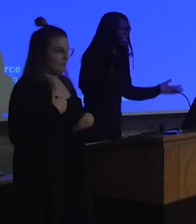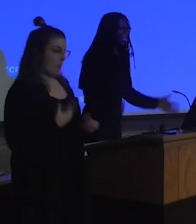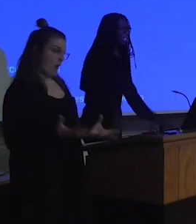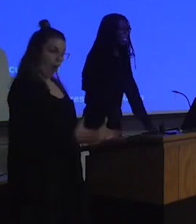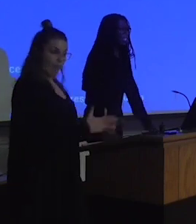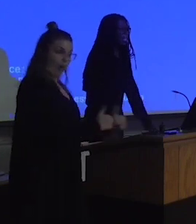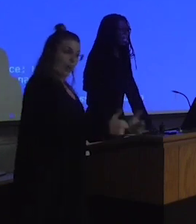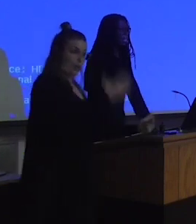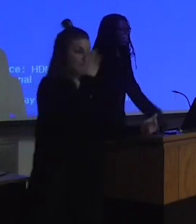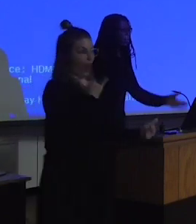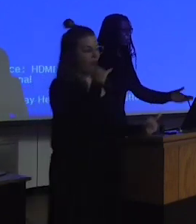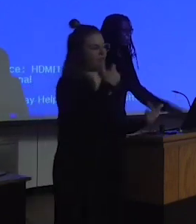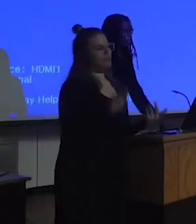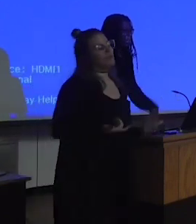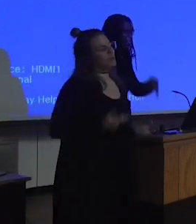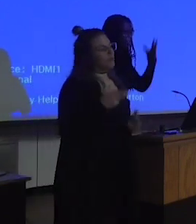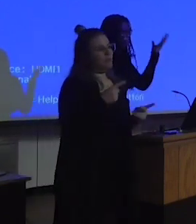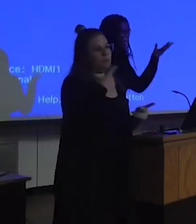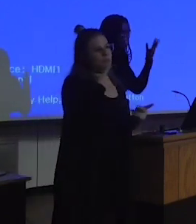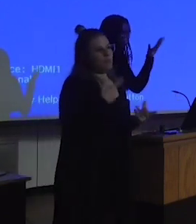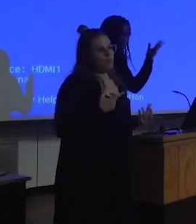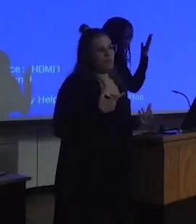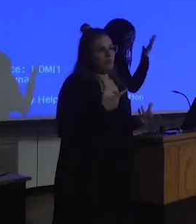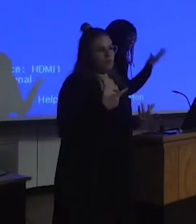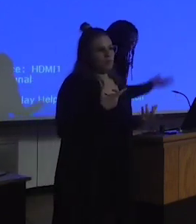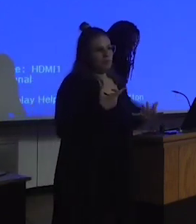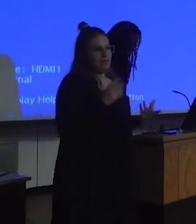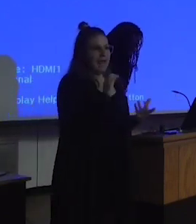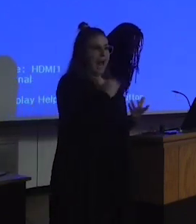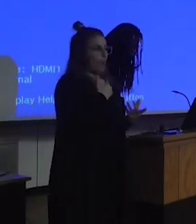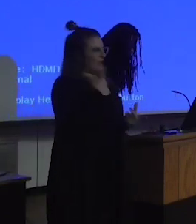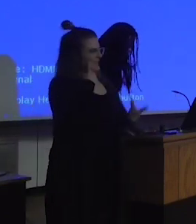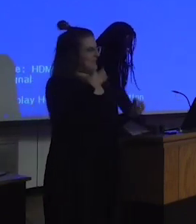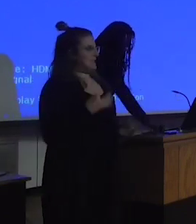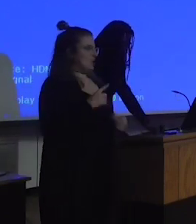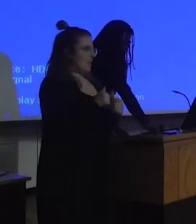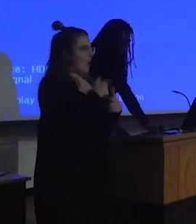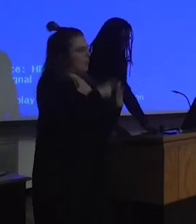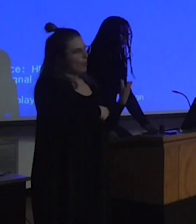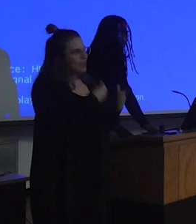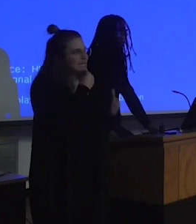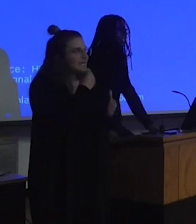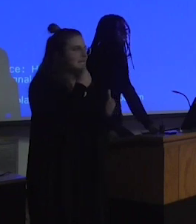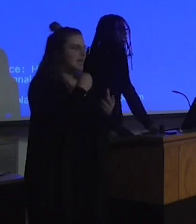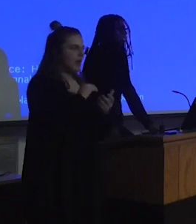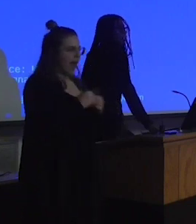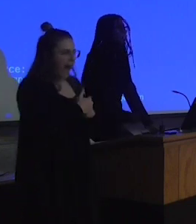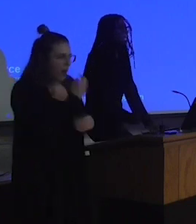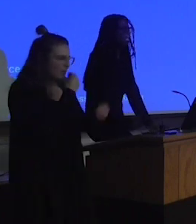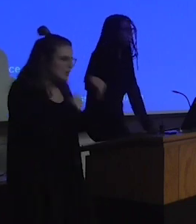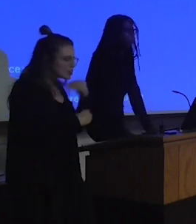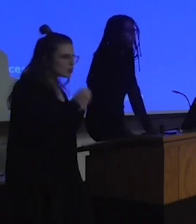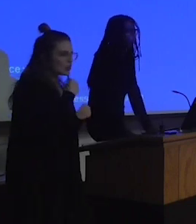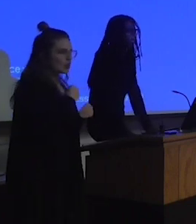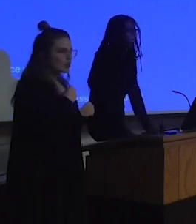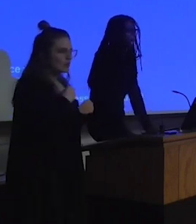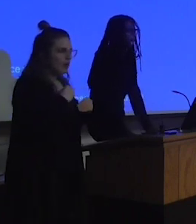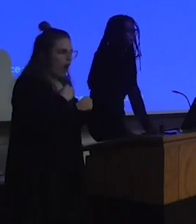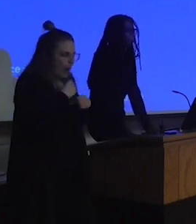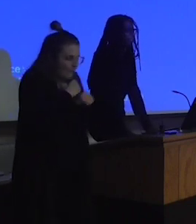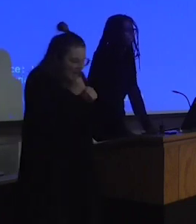that's, like, this is, so, yeah, when people say, like, none of our decisions about what we eat and how we consume are made in a